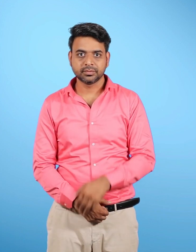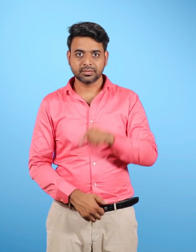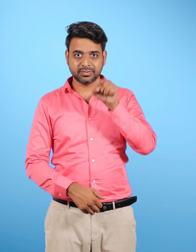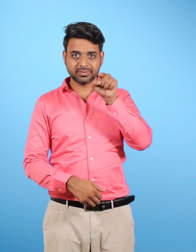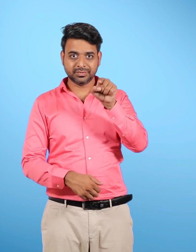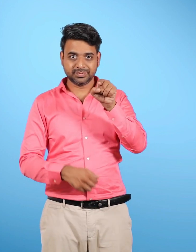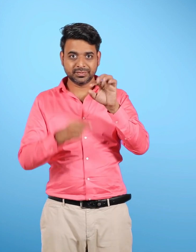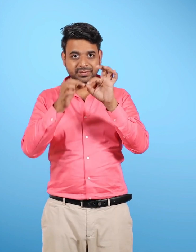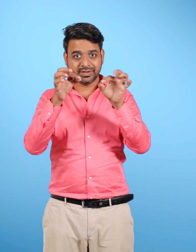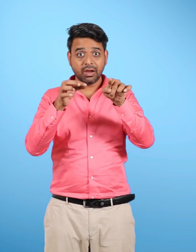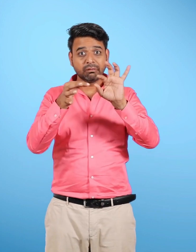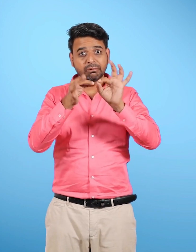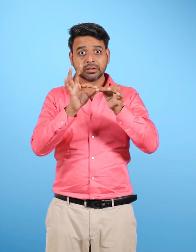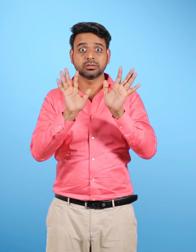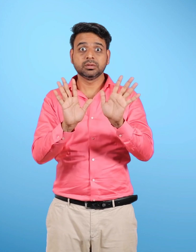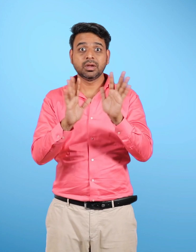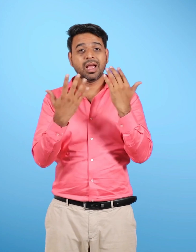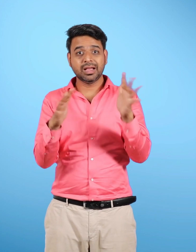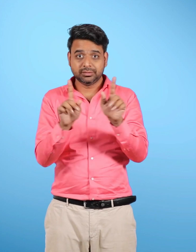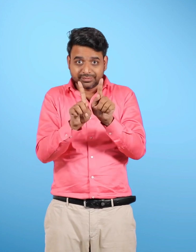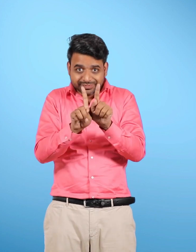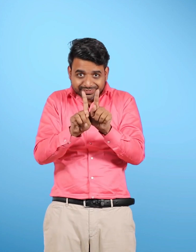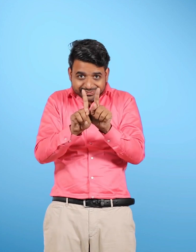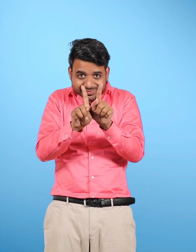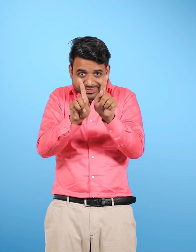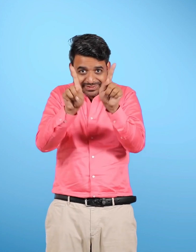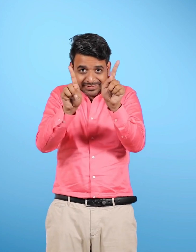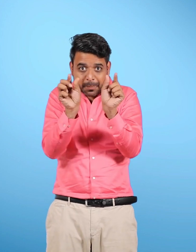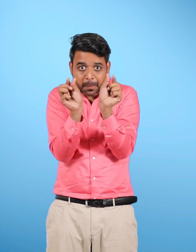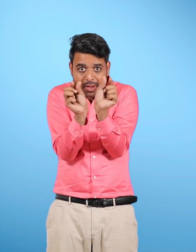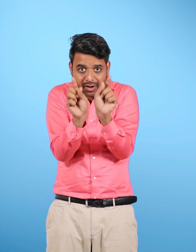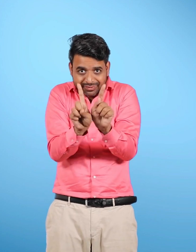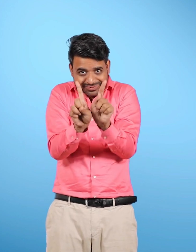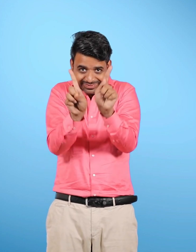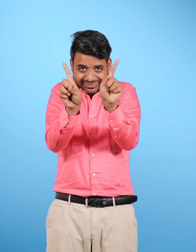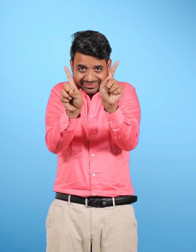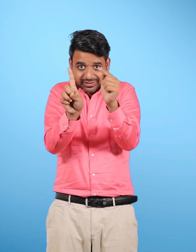The filament is fixed to two thicker wires which also provide support to it.